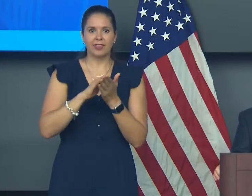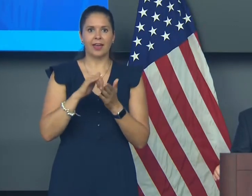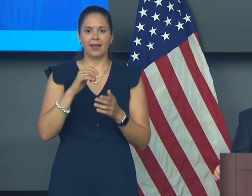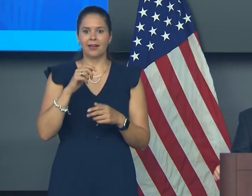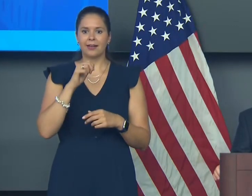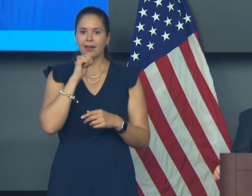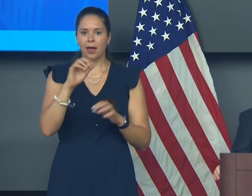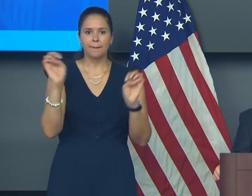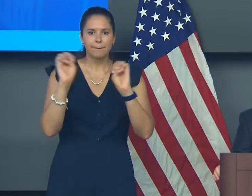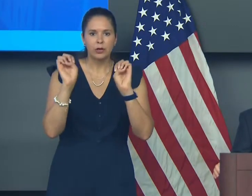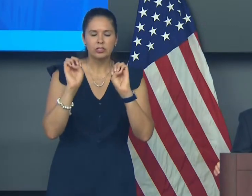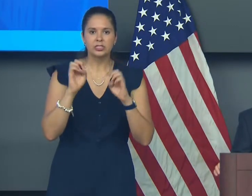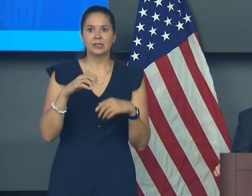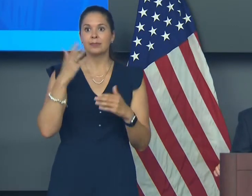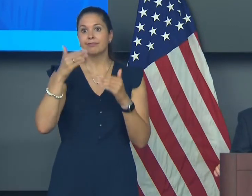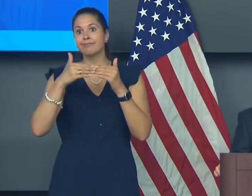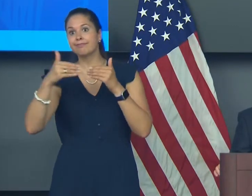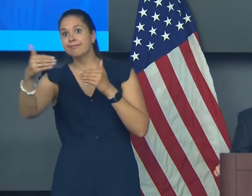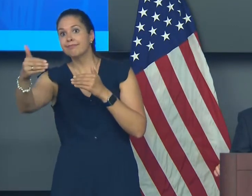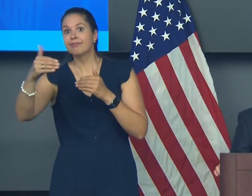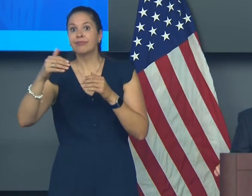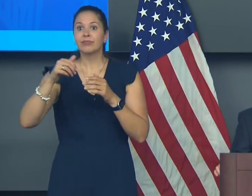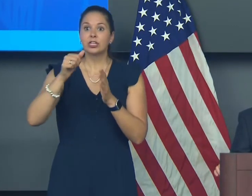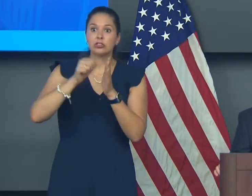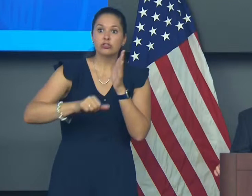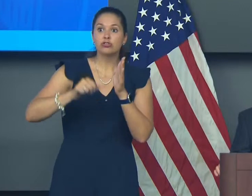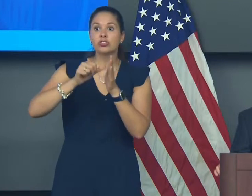further procedures that can be canceled.